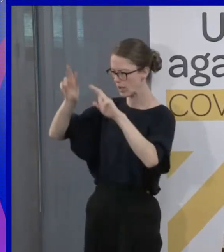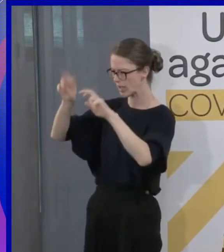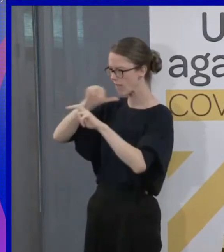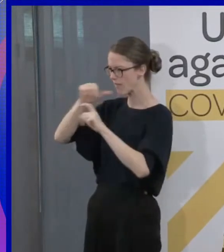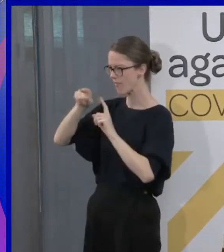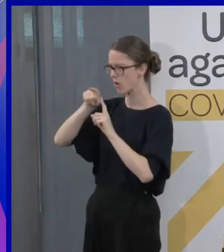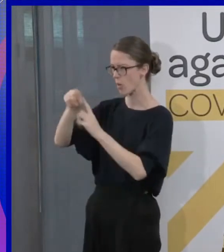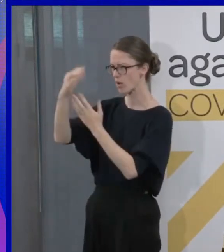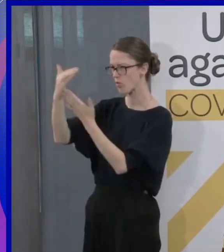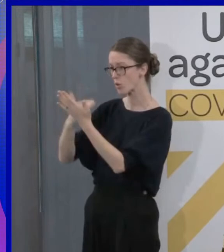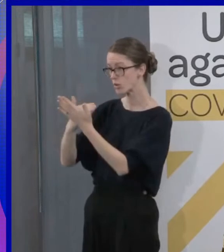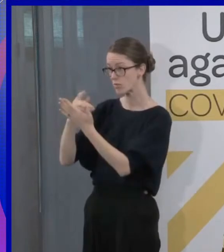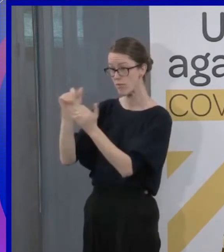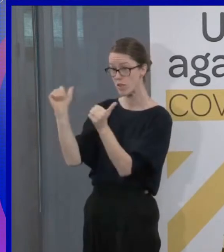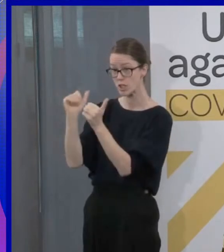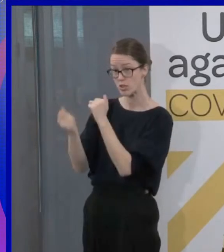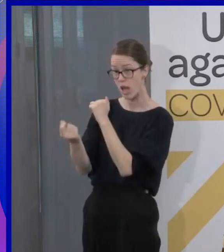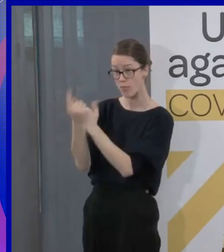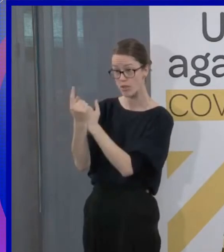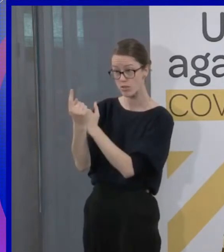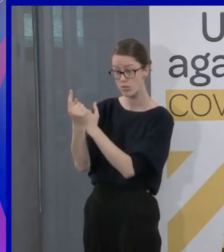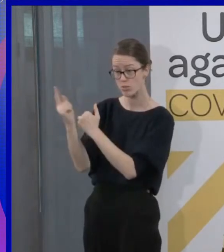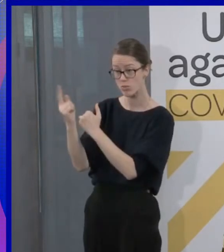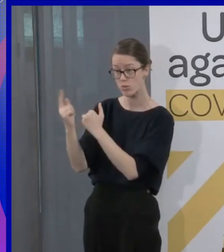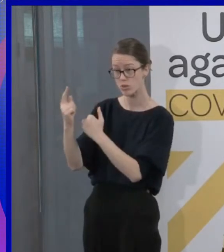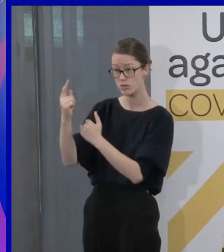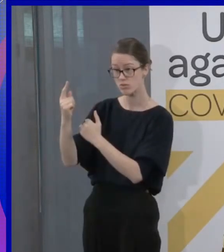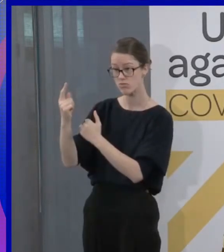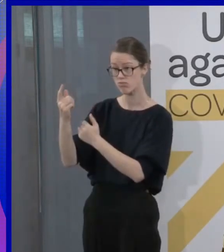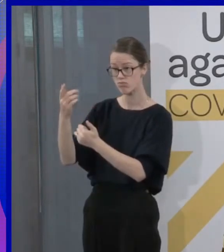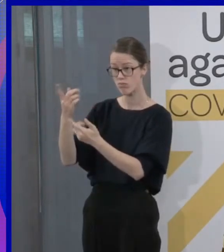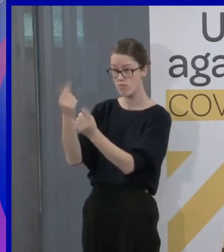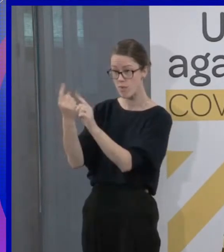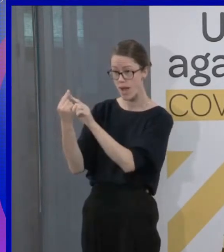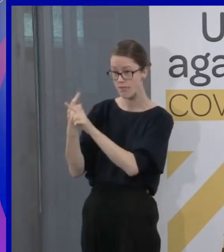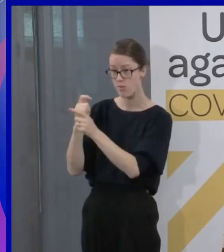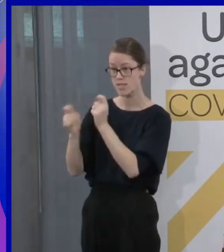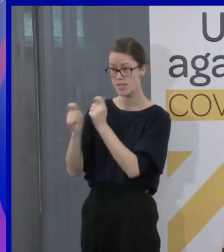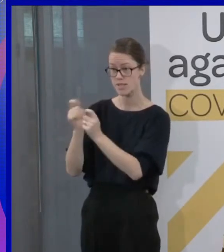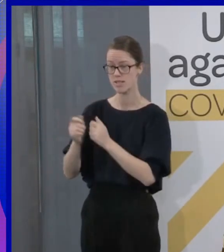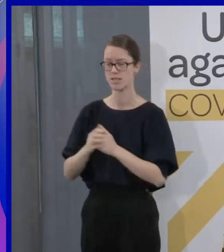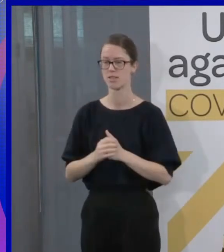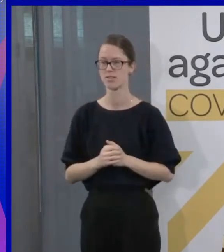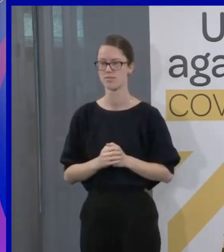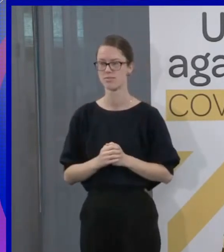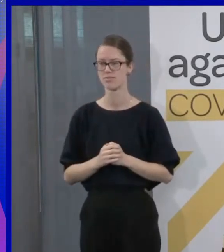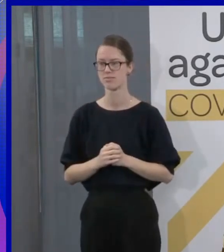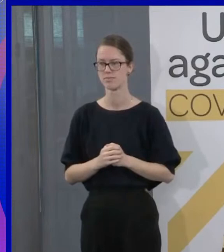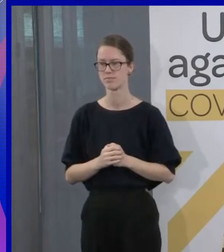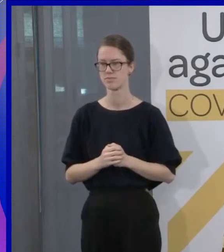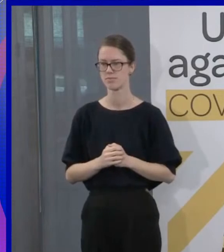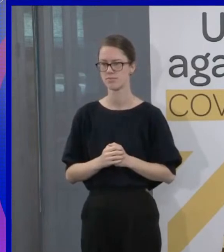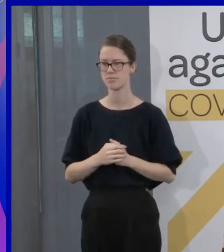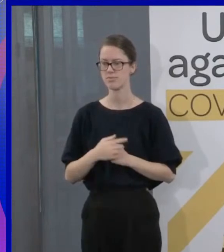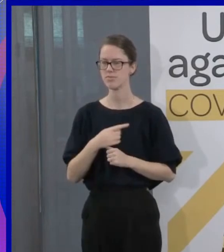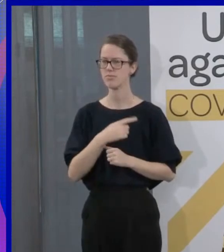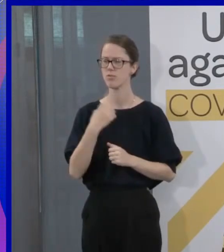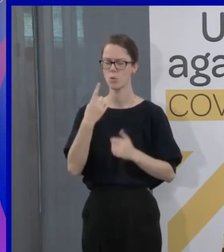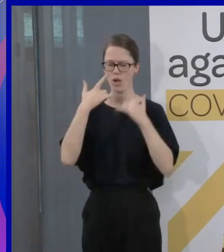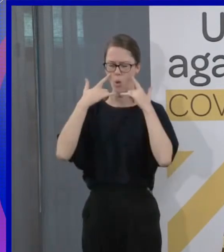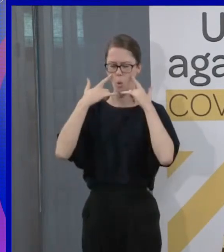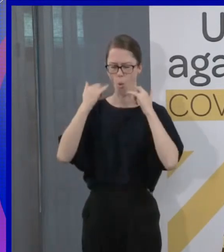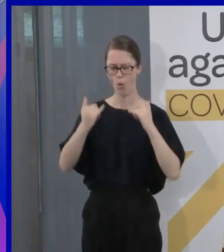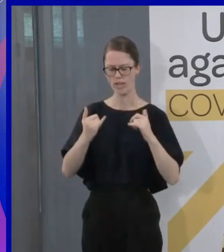compliance. Has that occurred, and do you know the results of any of those sort of tests? There was an audit done particularly